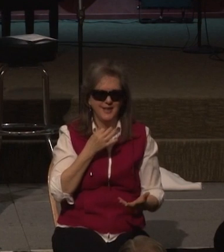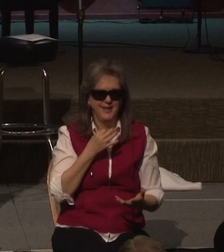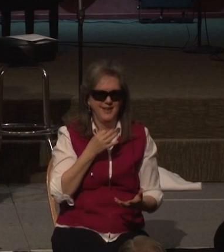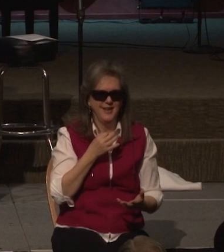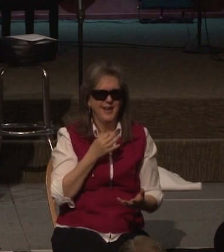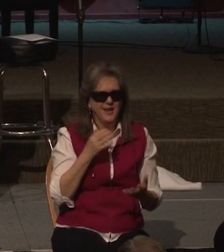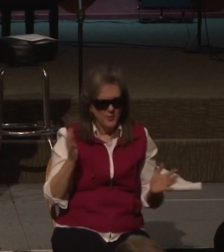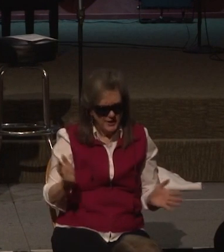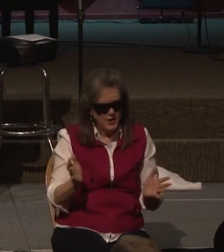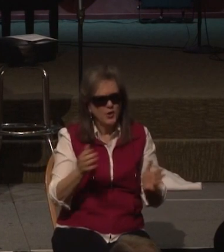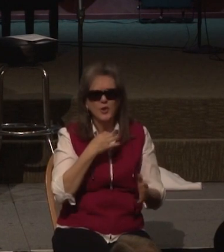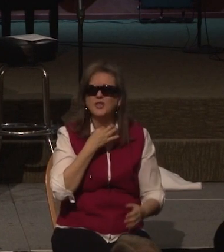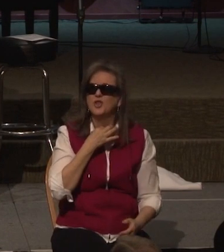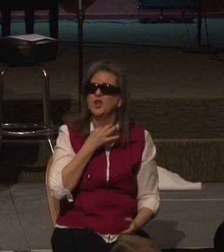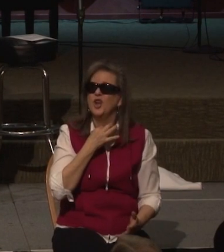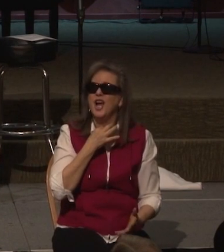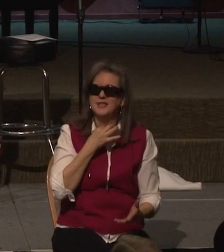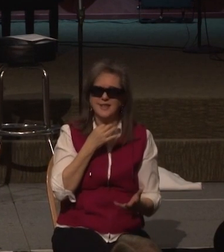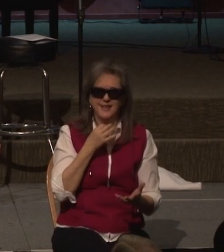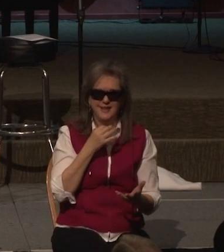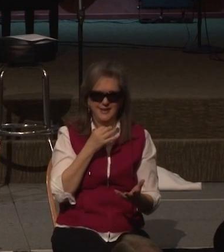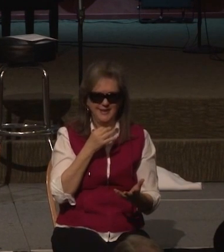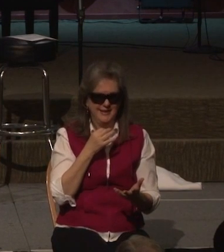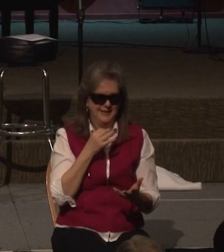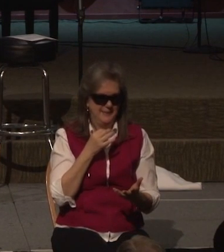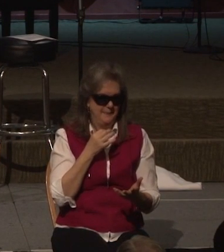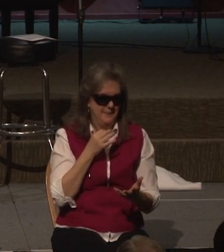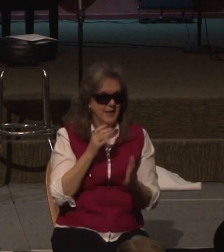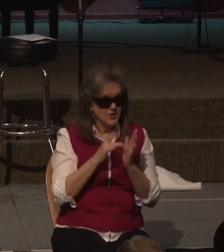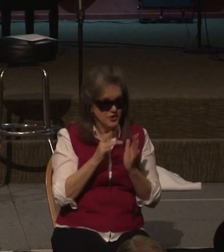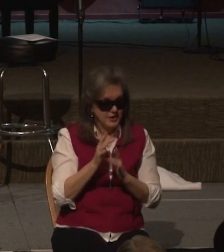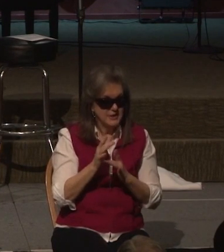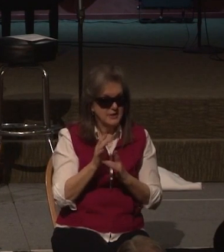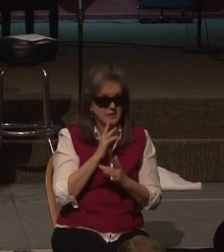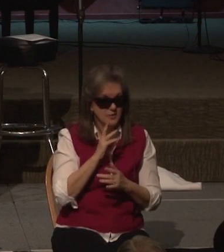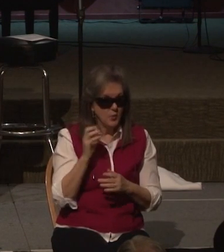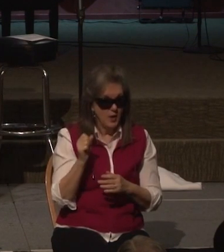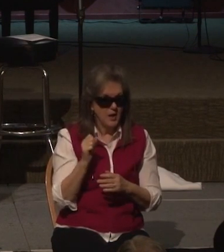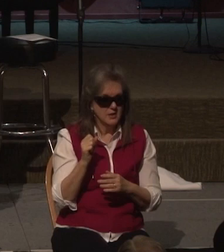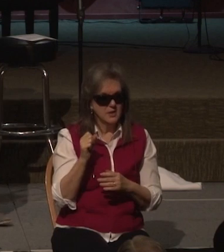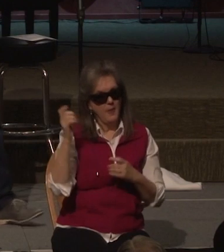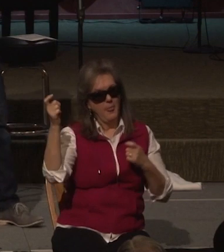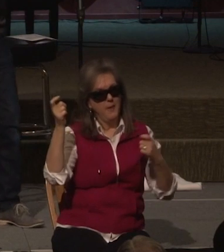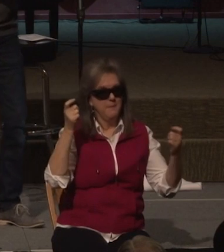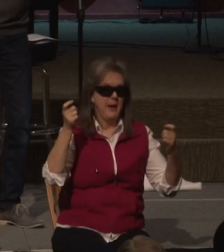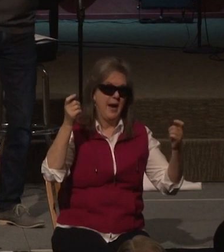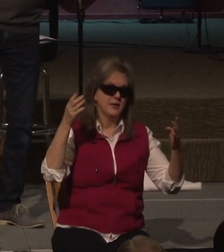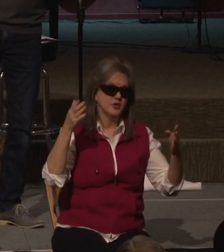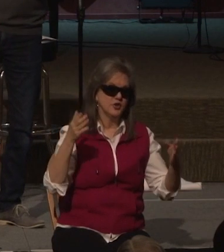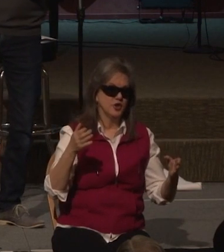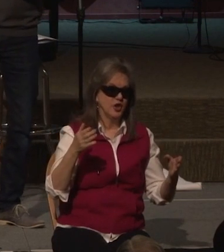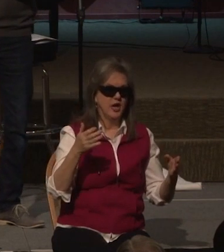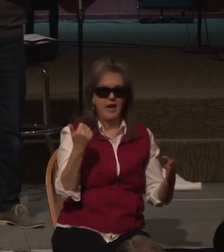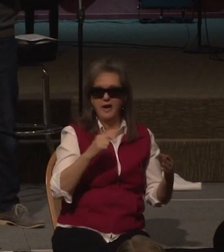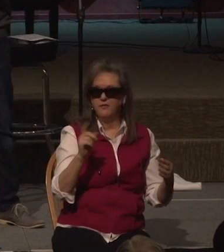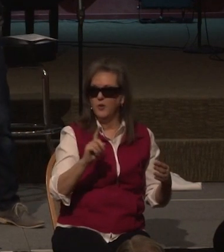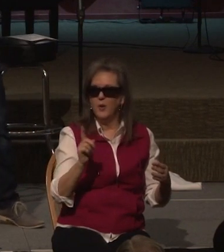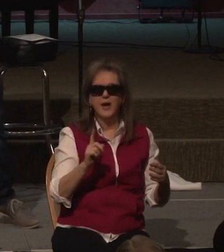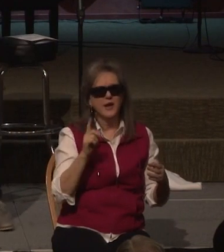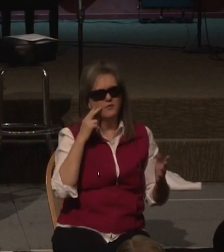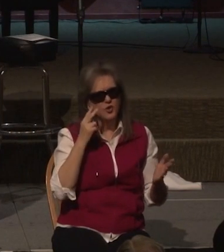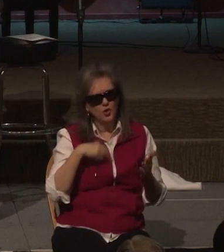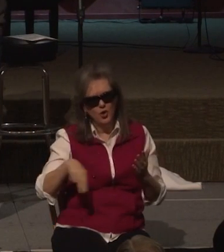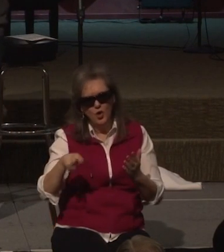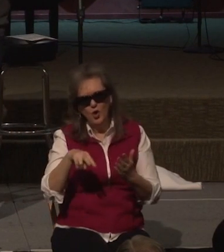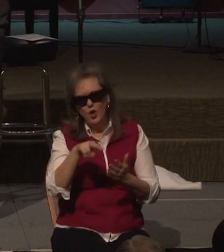that provoking curiosity. Jesus was the master of this. I mean, everywhere we get, if you really look